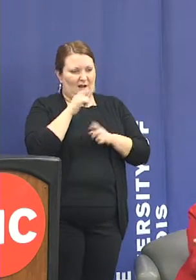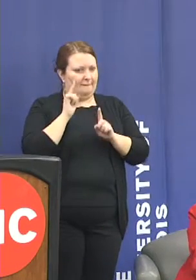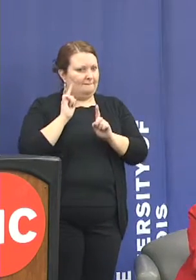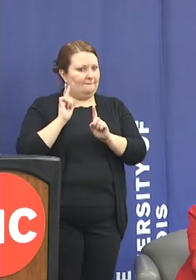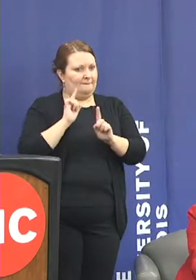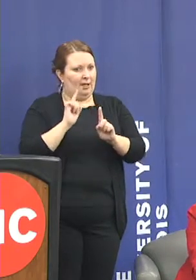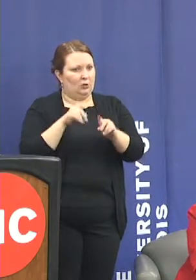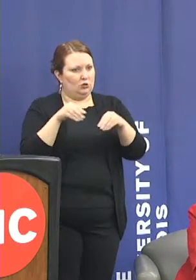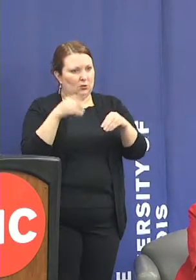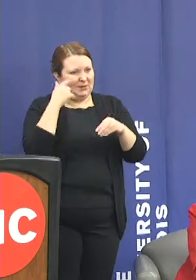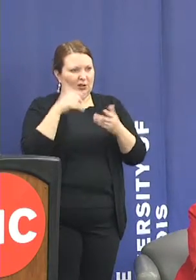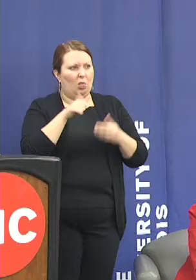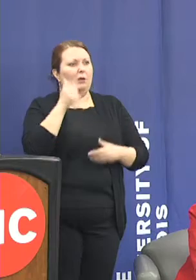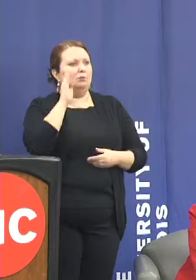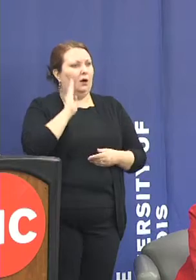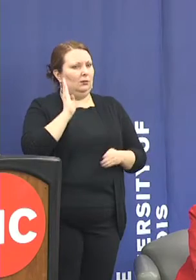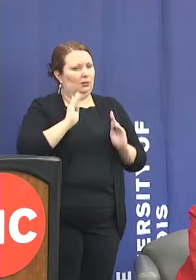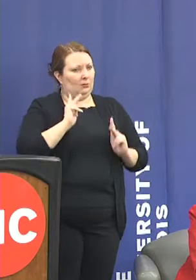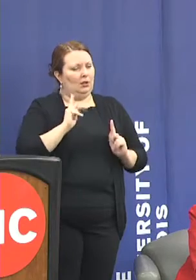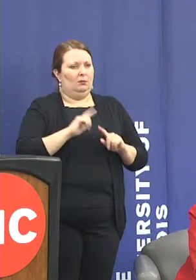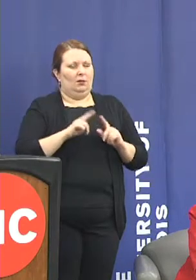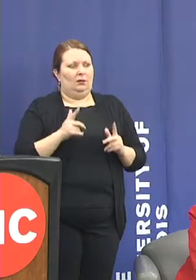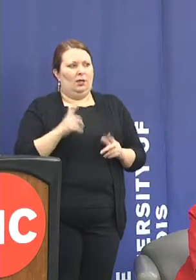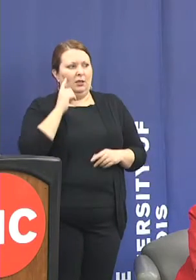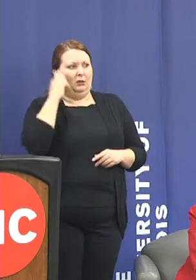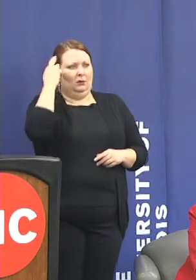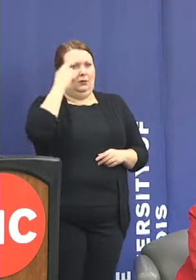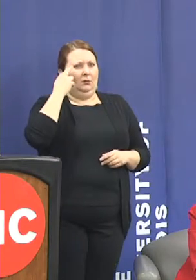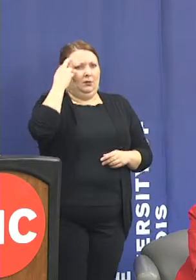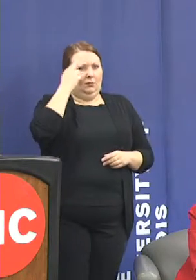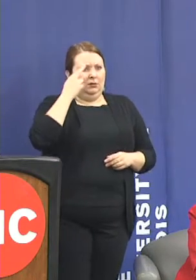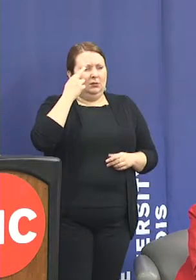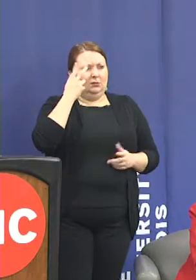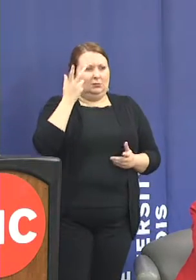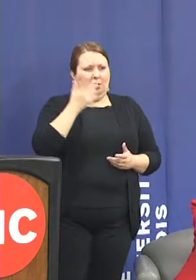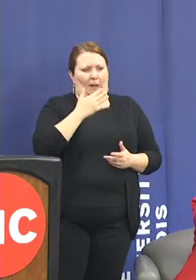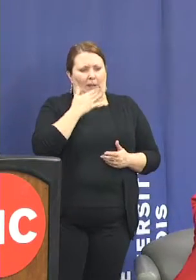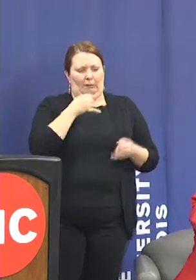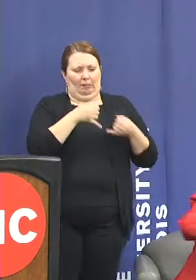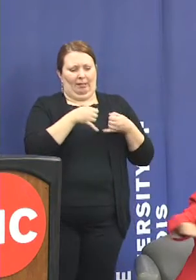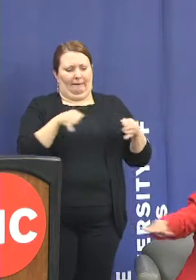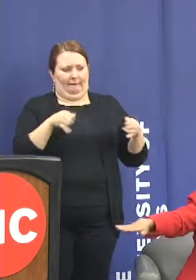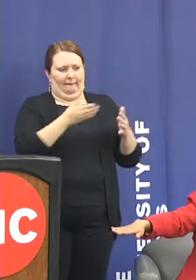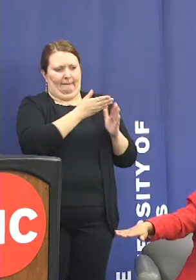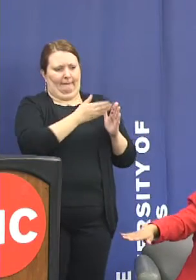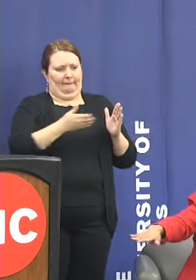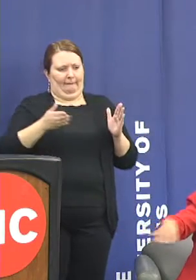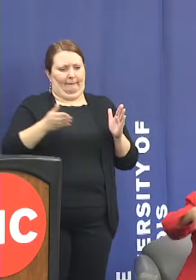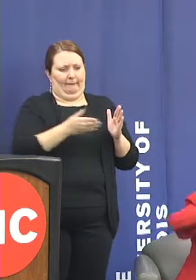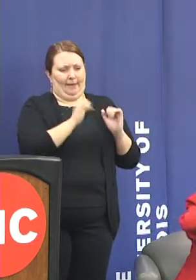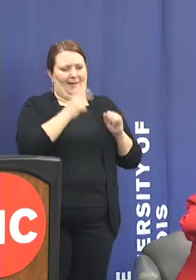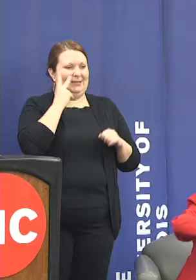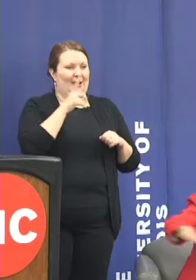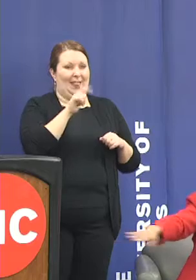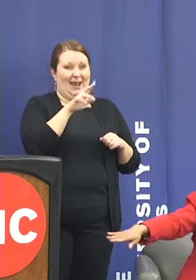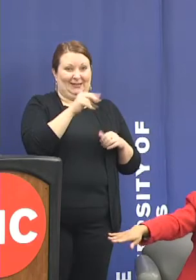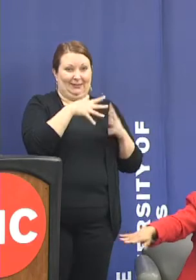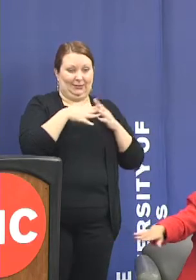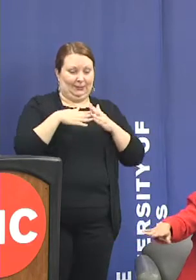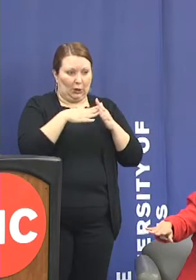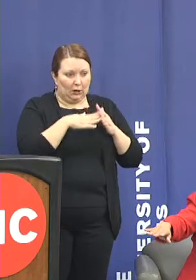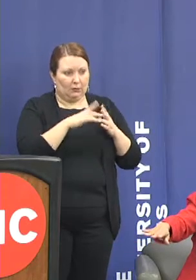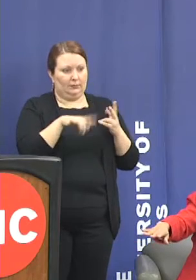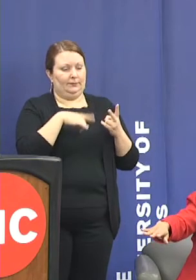because there's other brown people. But I think the reason why the color line can be seen in Latin America,